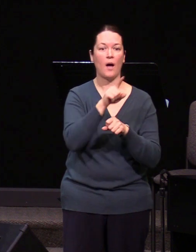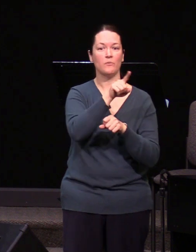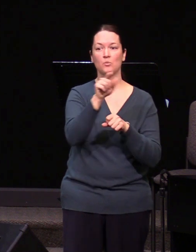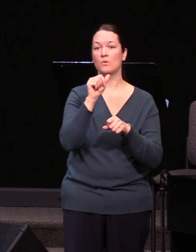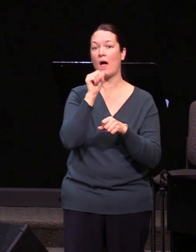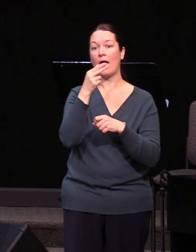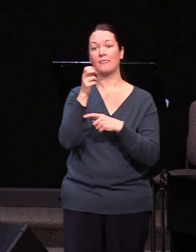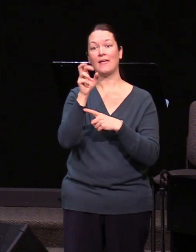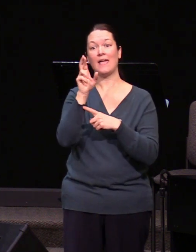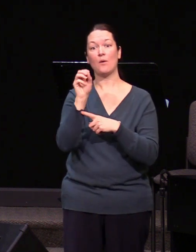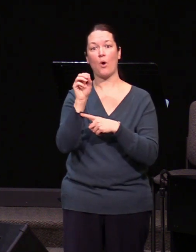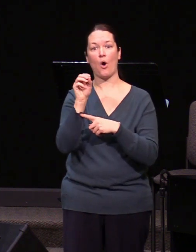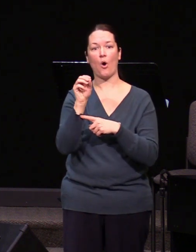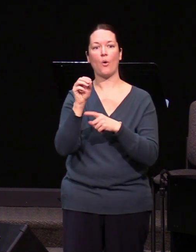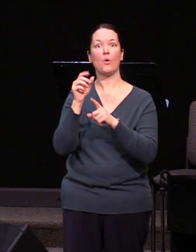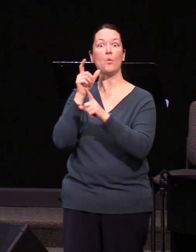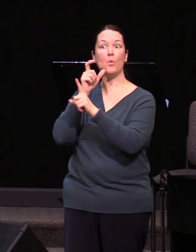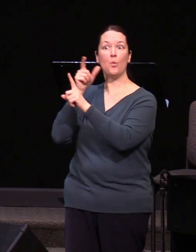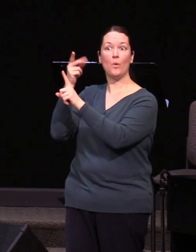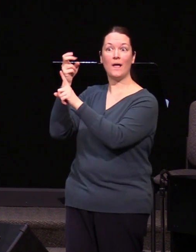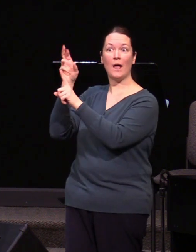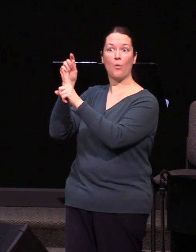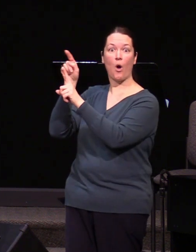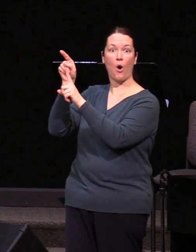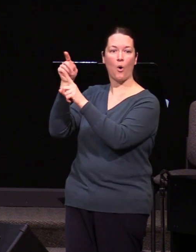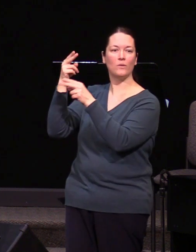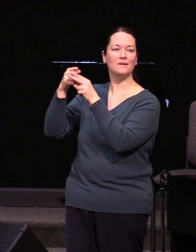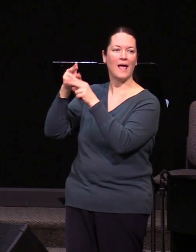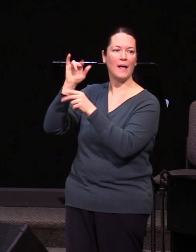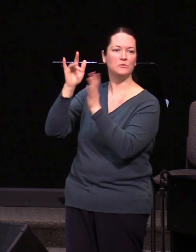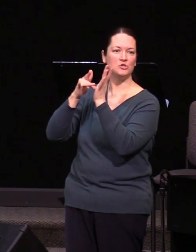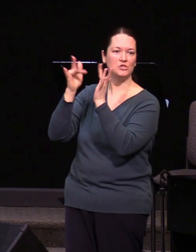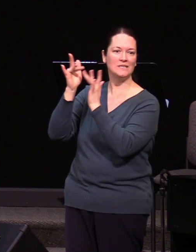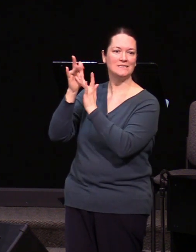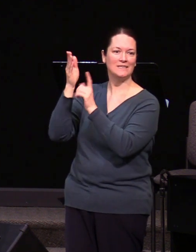our story. We already have a hero, and his name is Jesus.